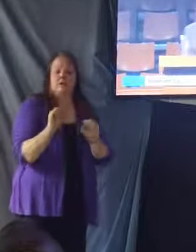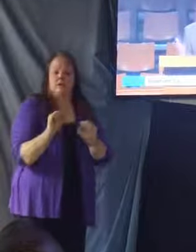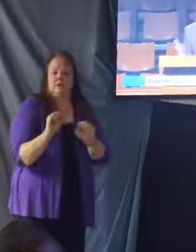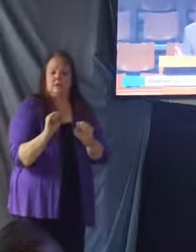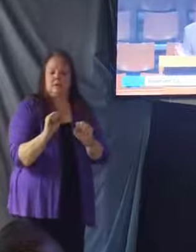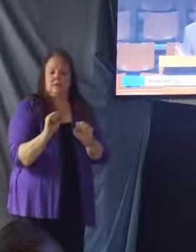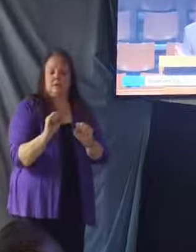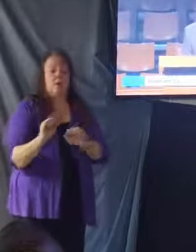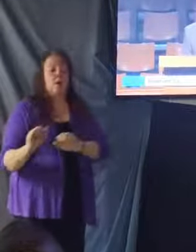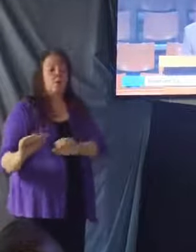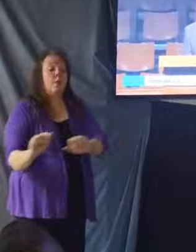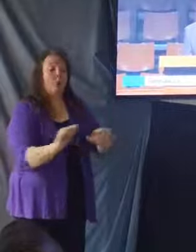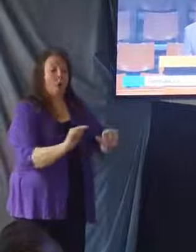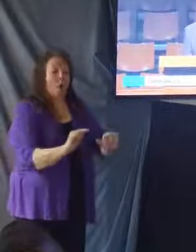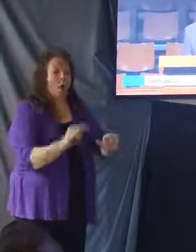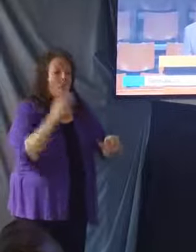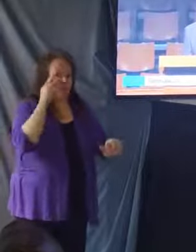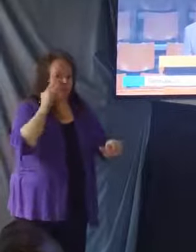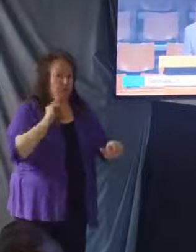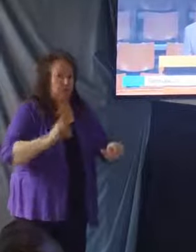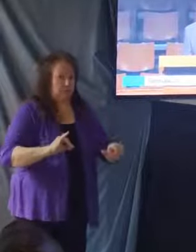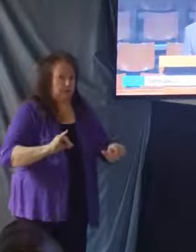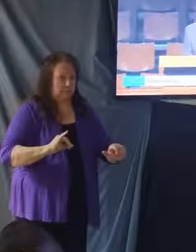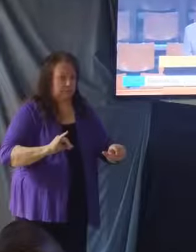We all lived there.